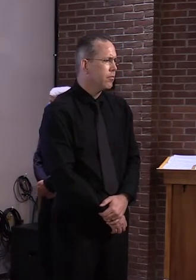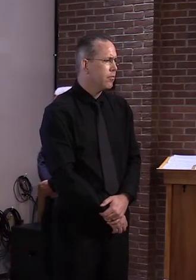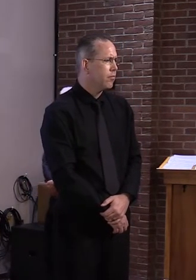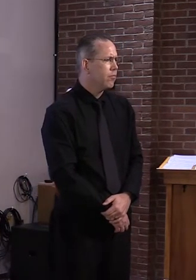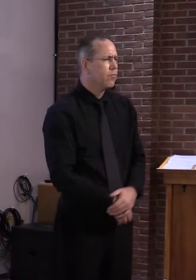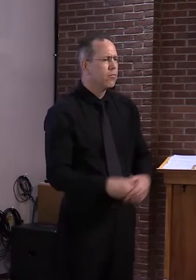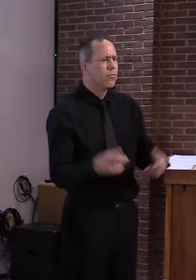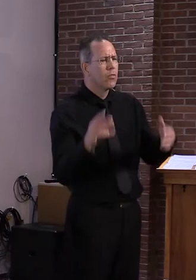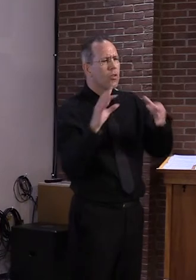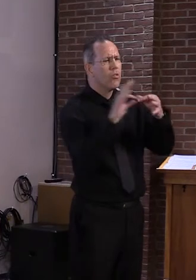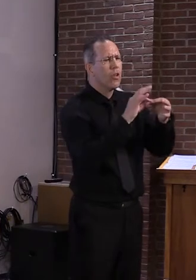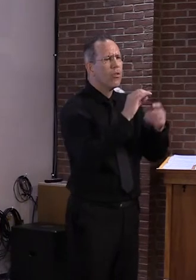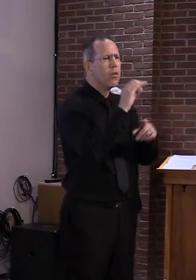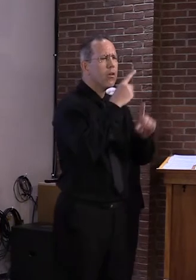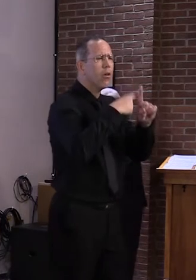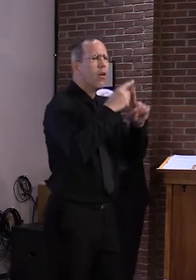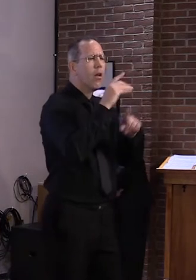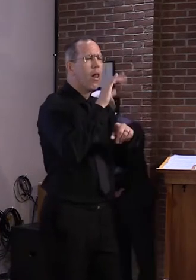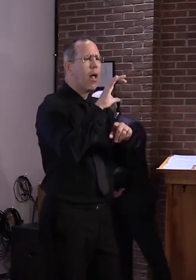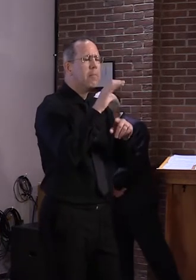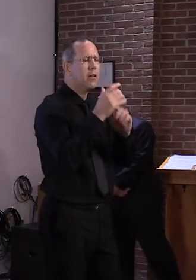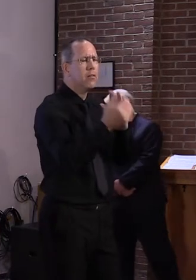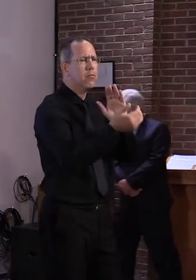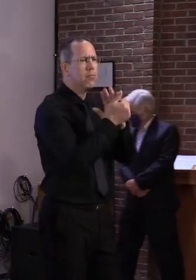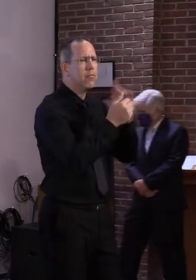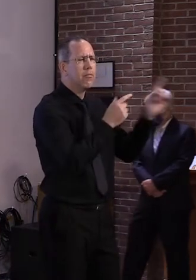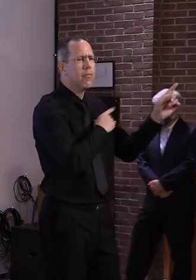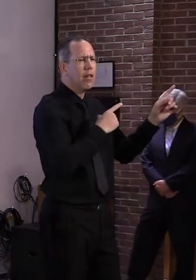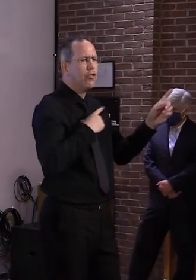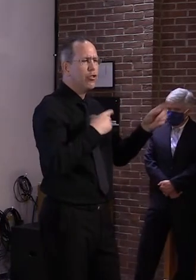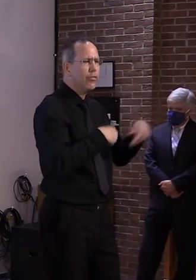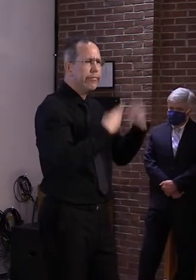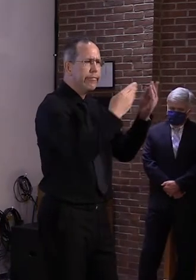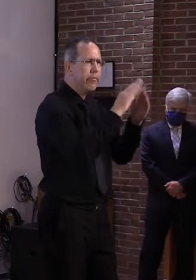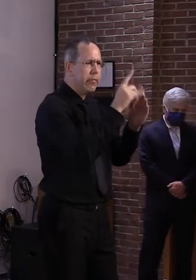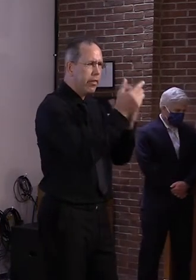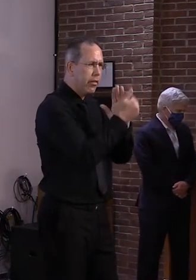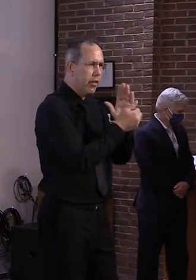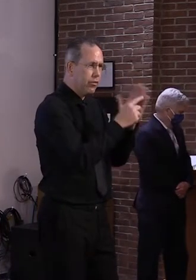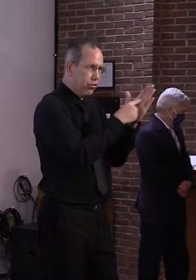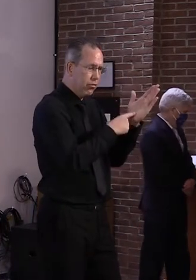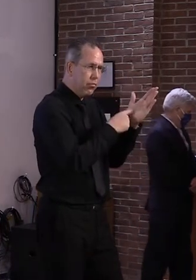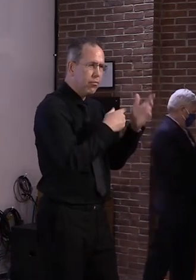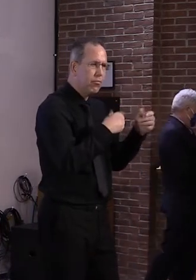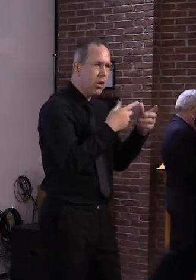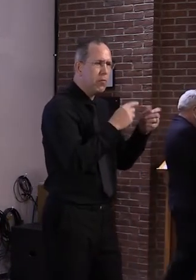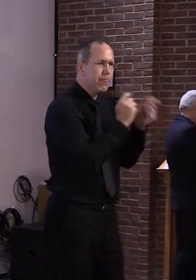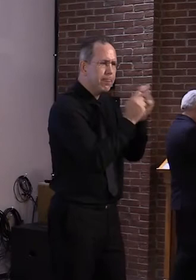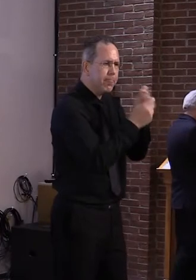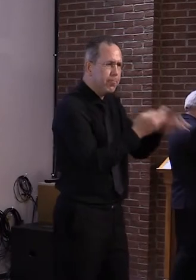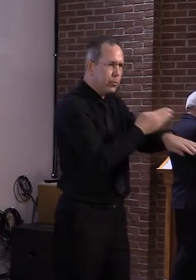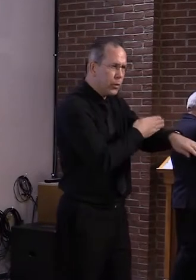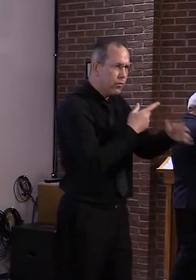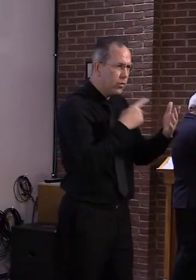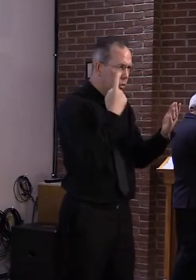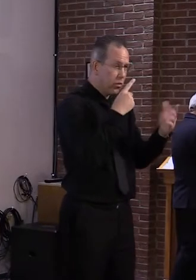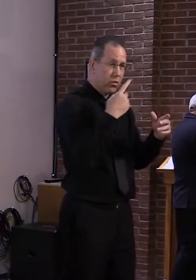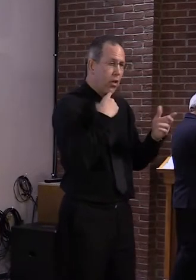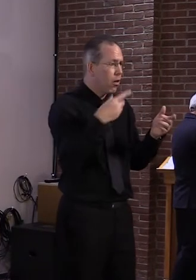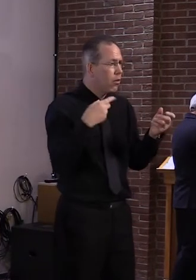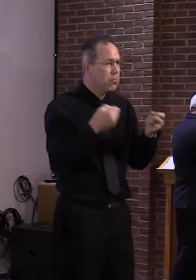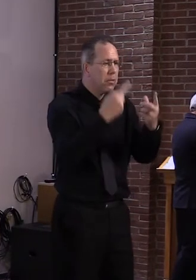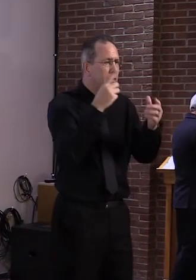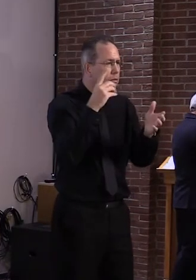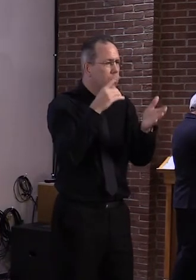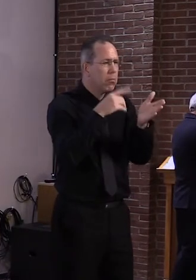the Senate version, frankly, and what is your general impression about it, too? It seems like they have an overwhelming majority that